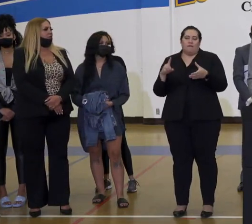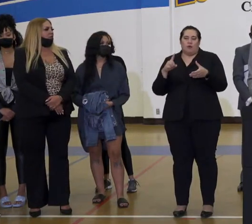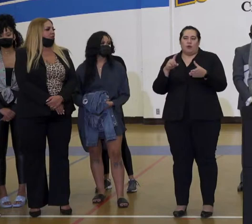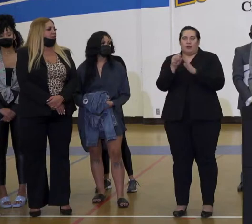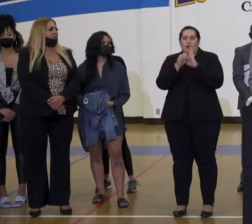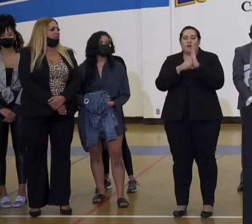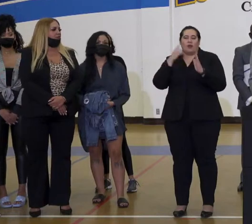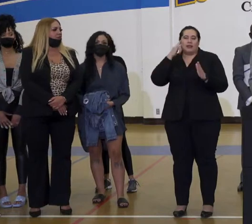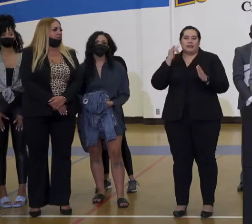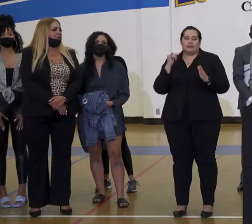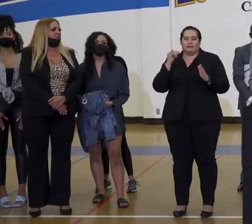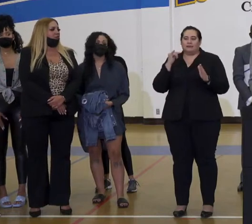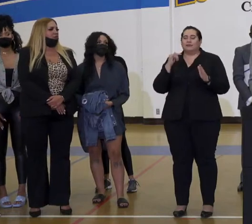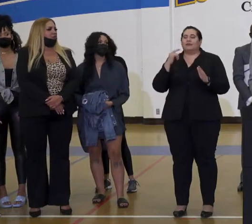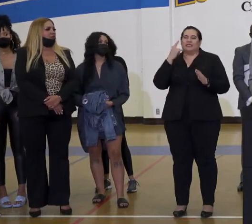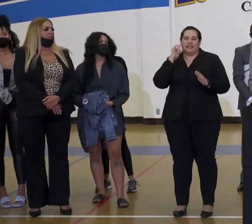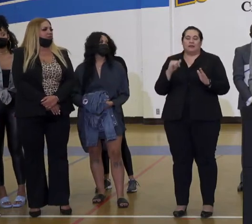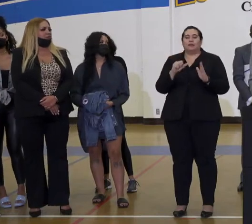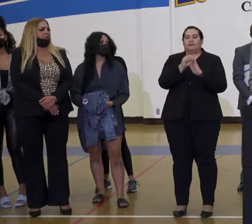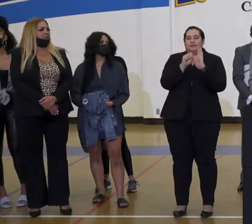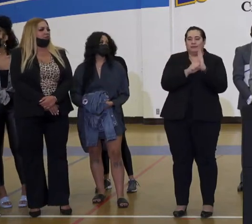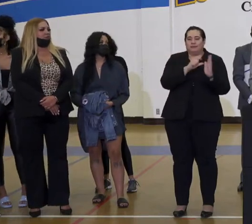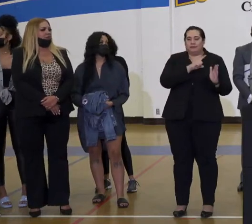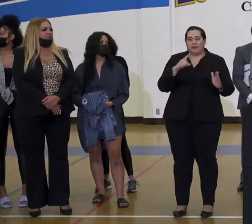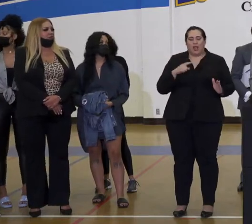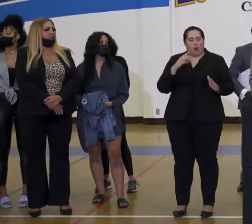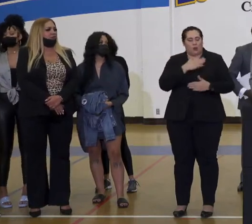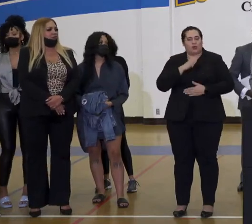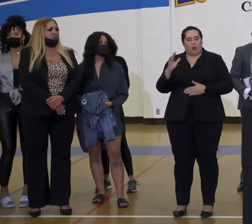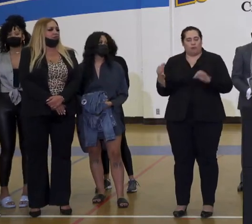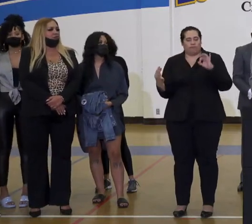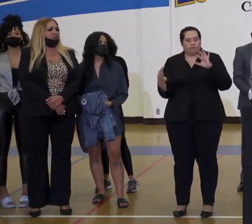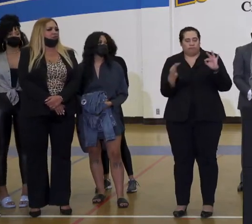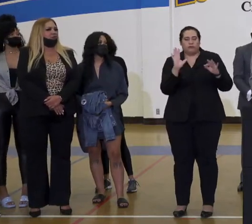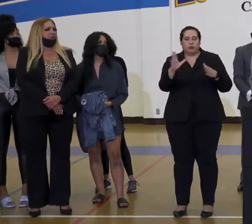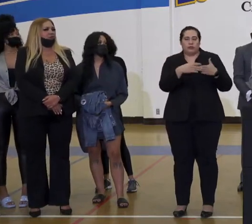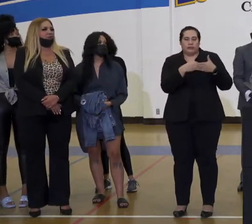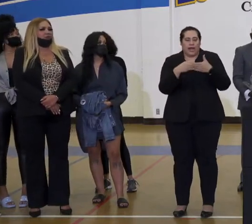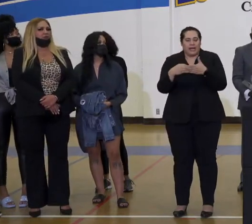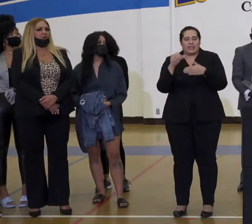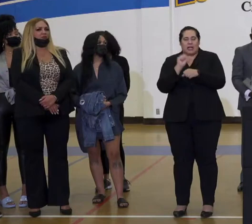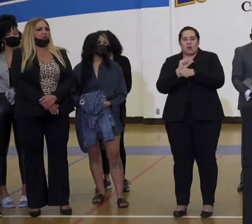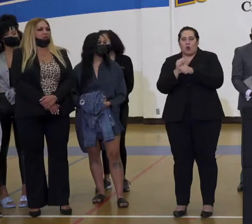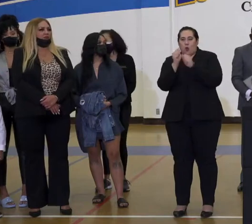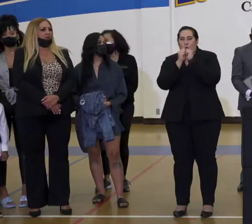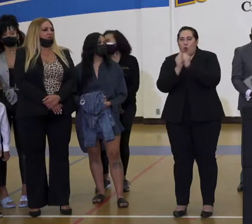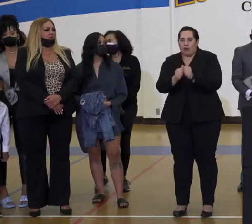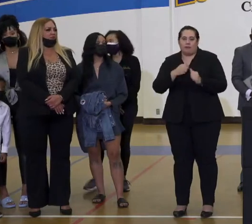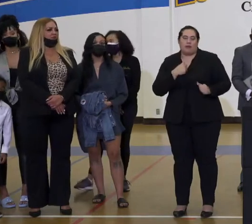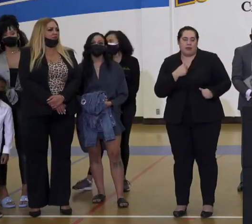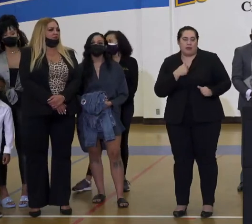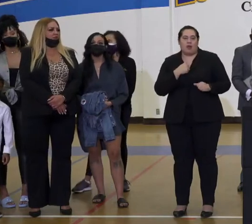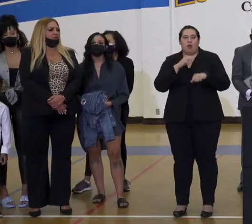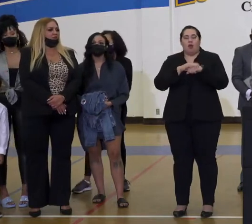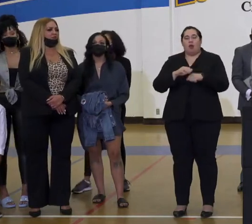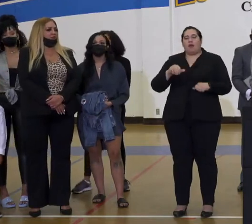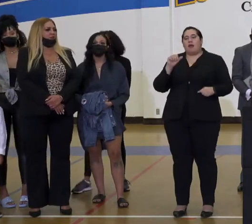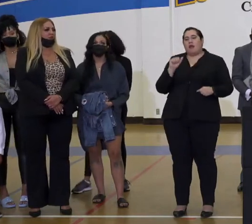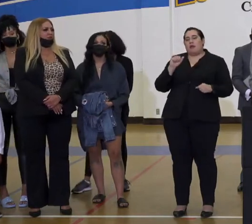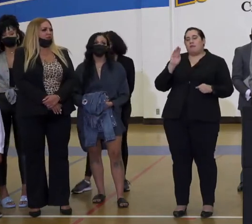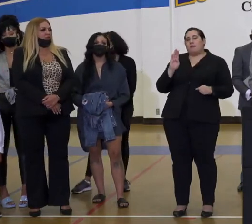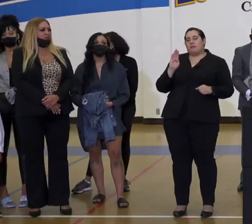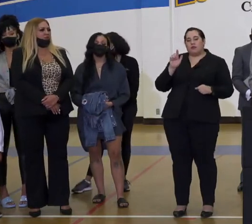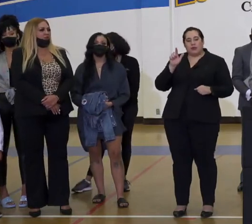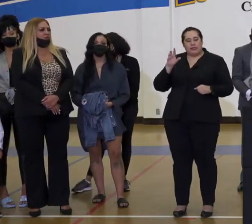State Legislature. I appreciate their input and guidance as they worked with me on AB